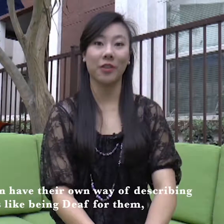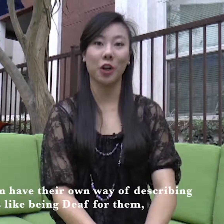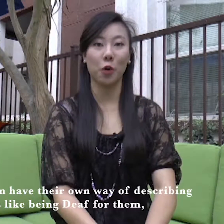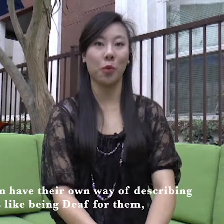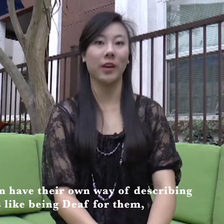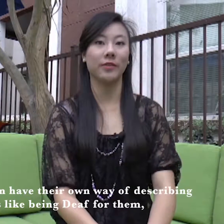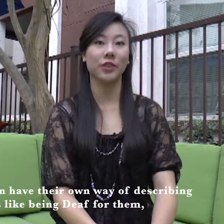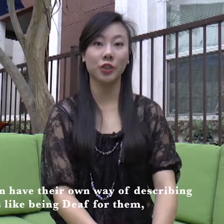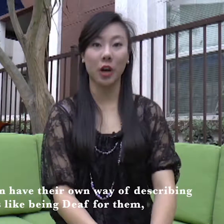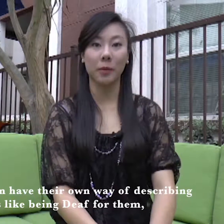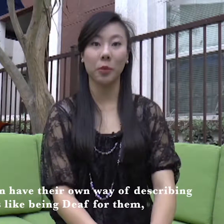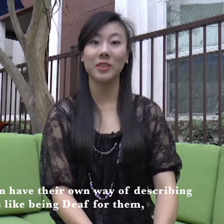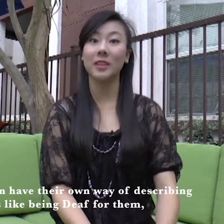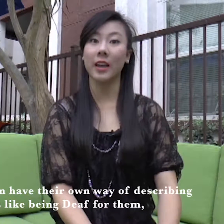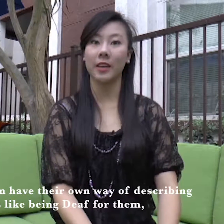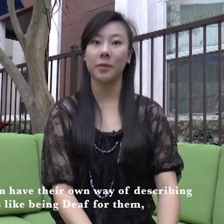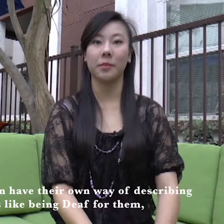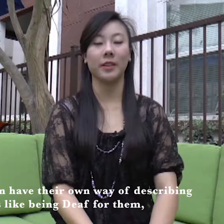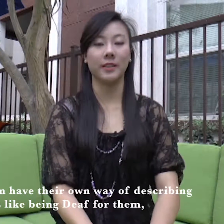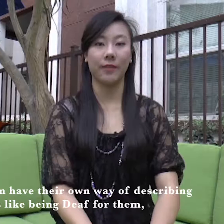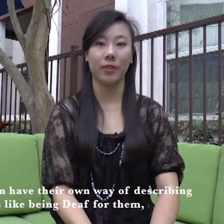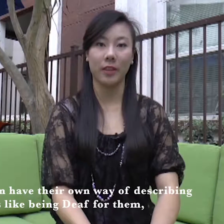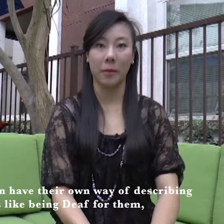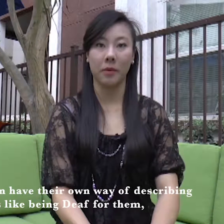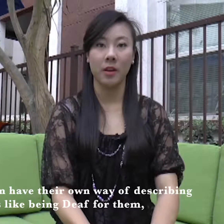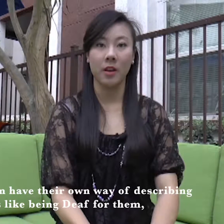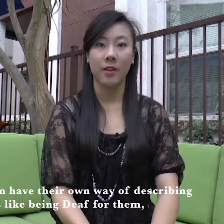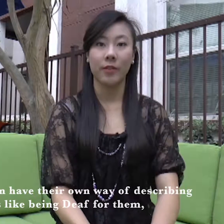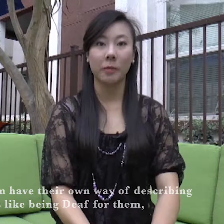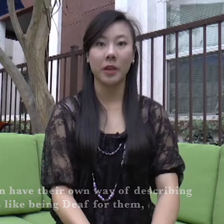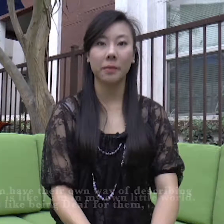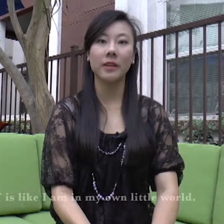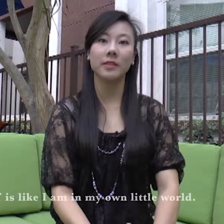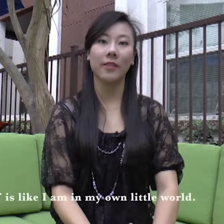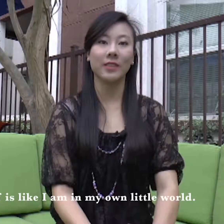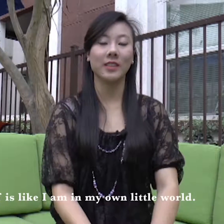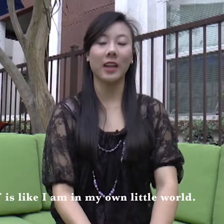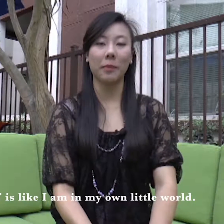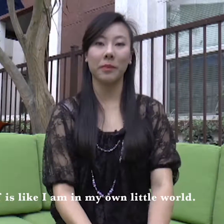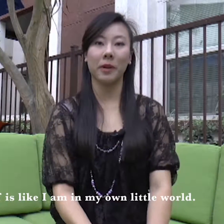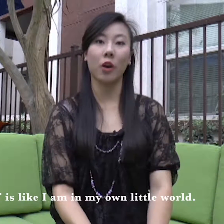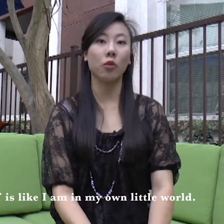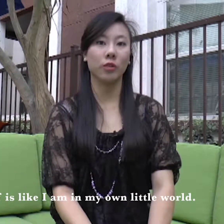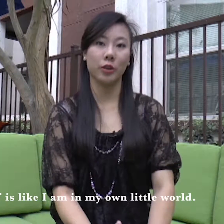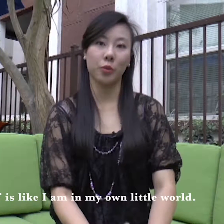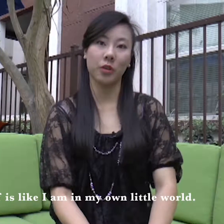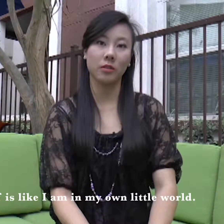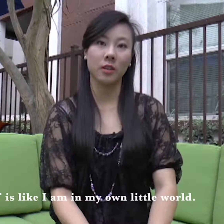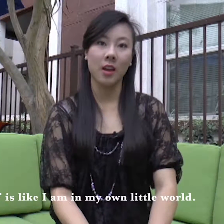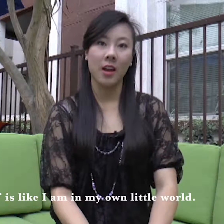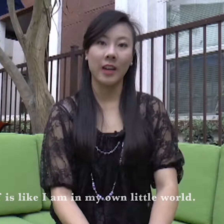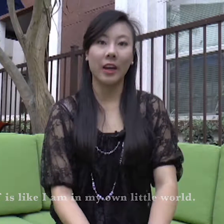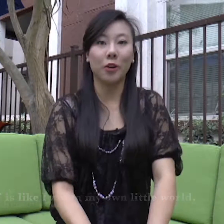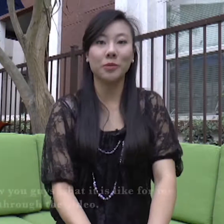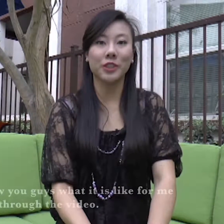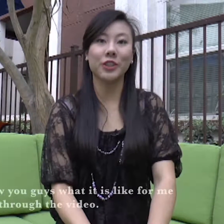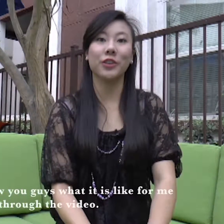their own way of describing what it's like being deaf for them. For me, being deaf is like I'm in my own little world, and I hope to show you